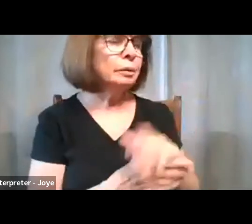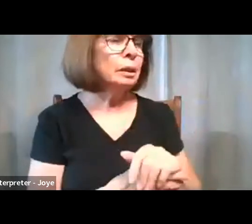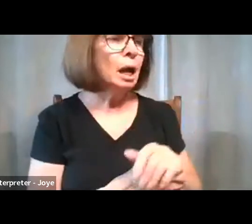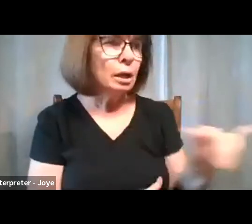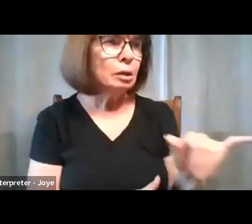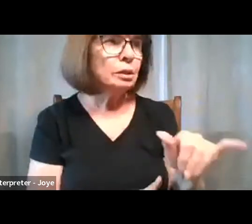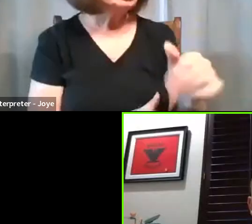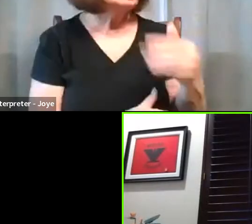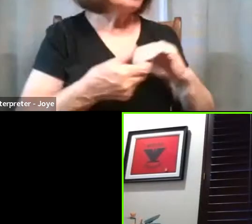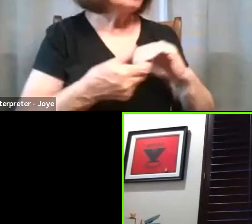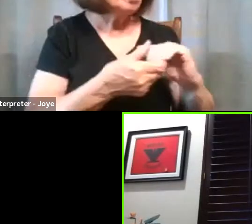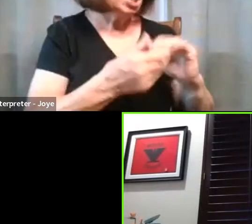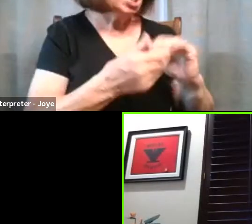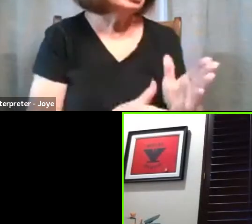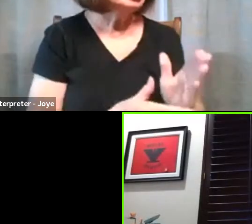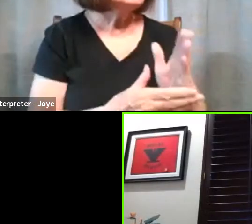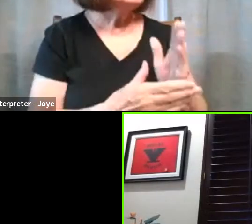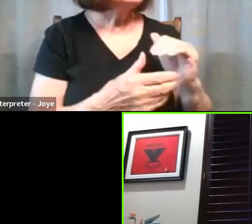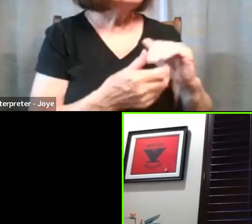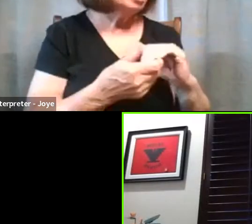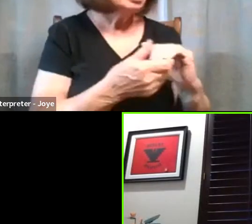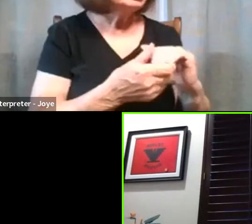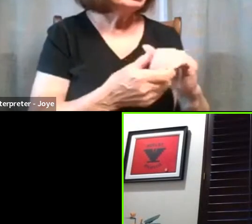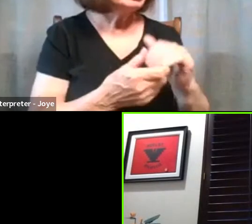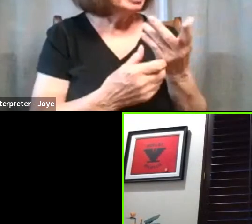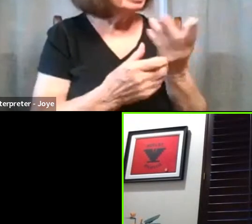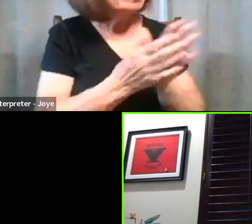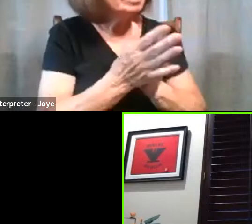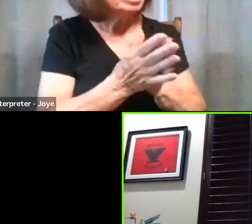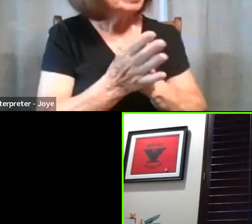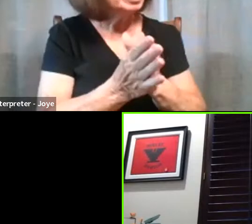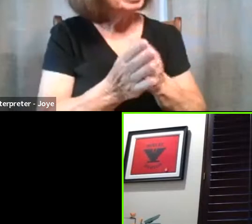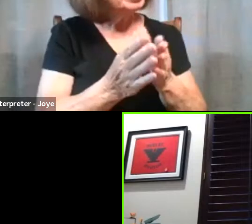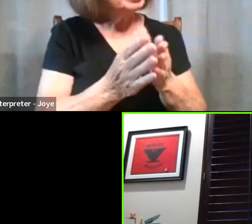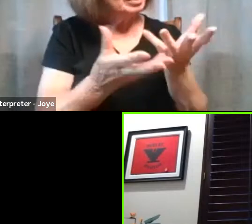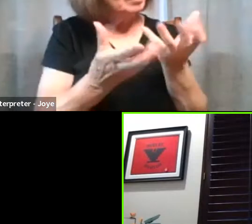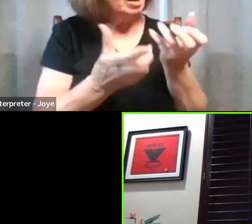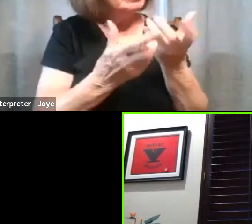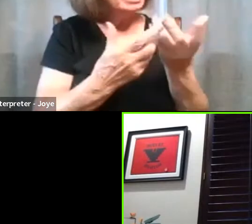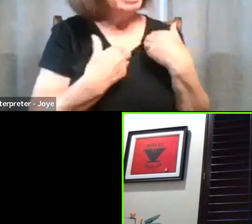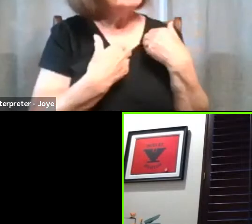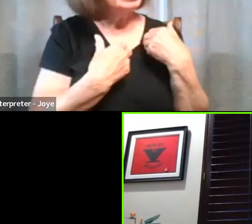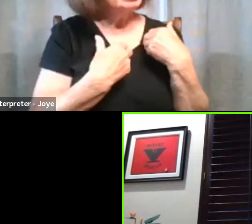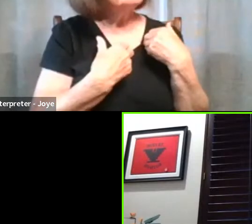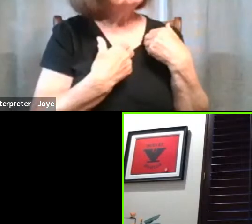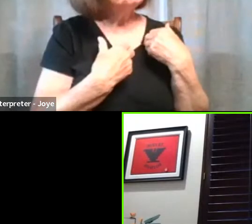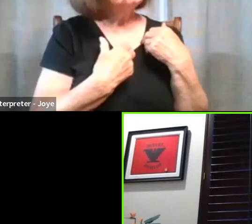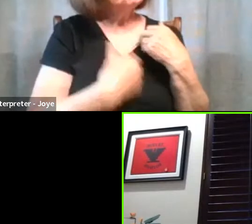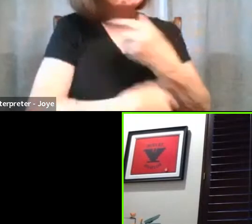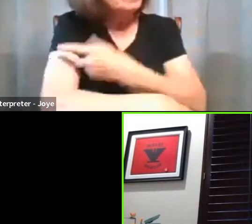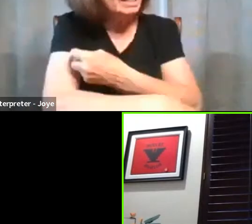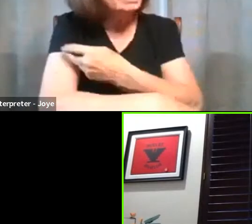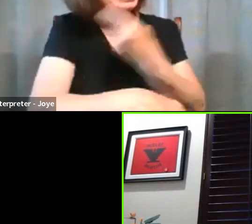And Familia looks forward to rolling out the monkeypox vaccine at the end of this week or next week, from what I understand from our